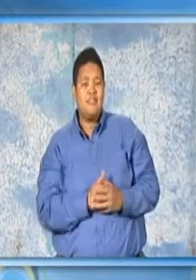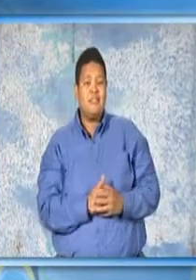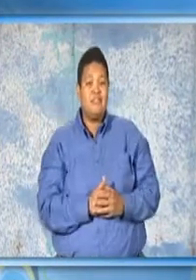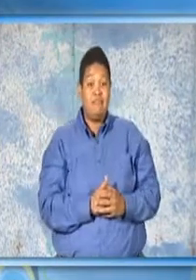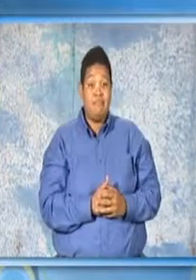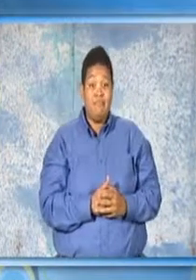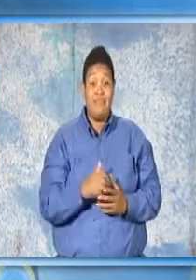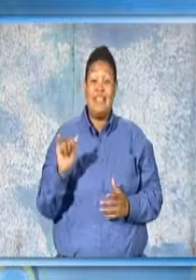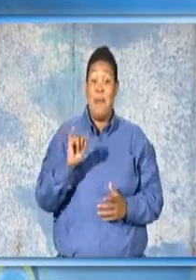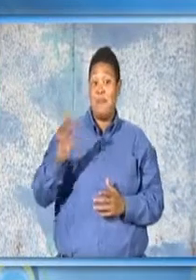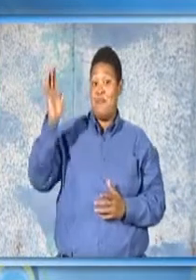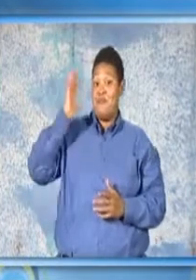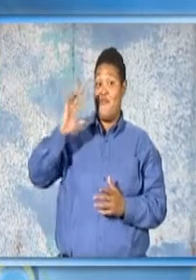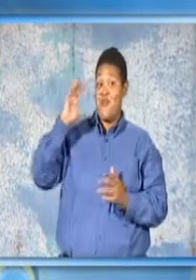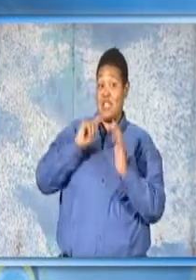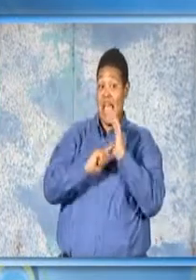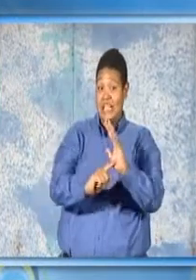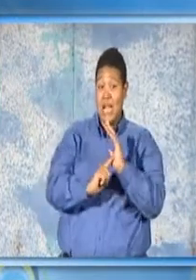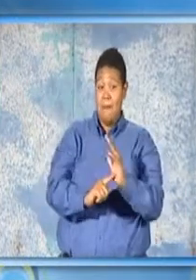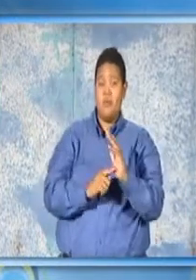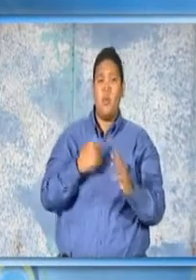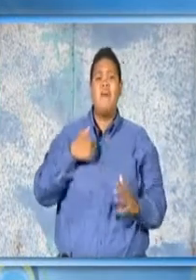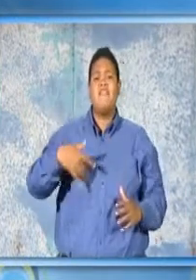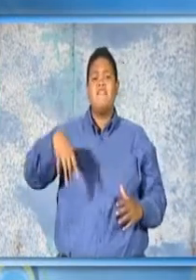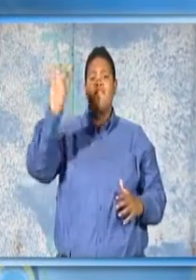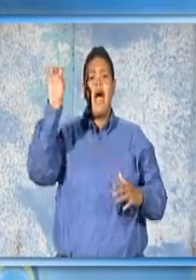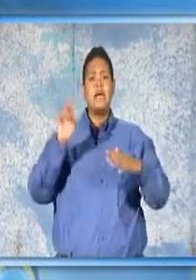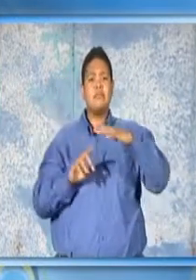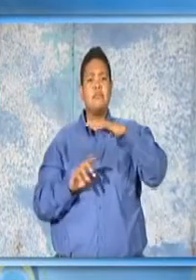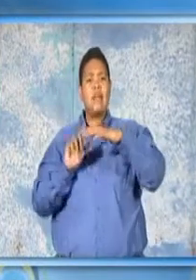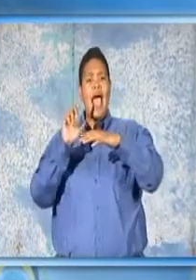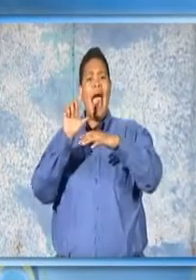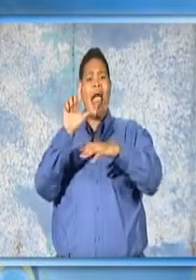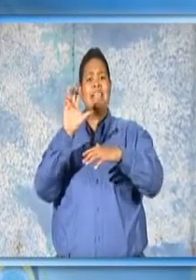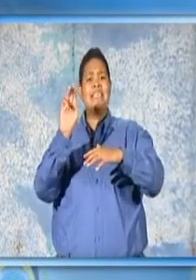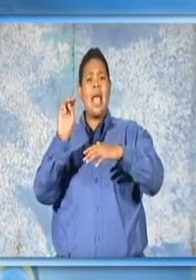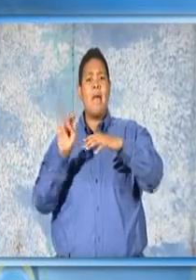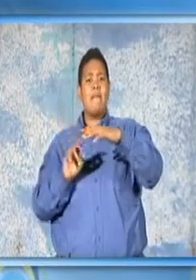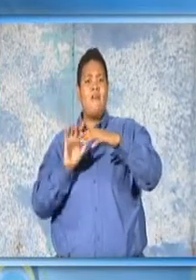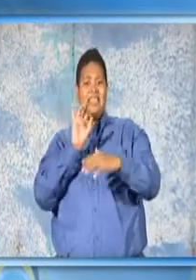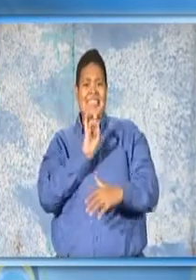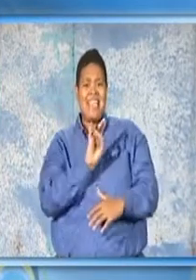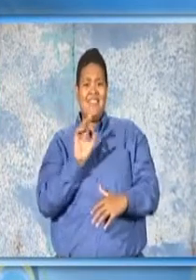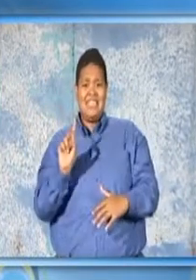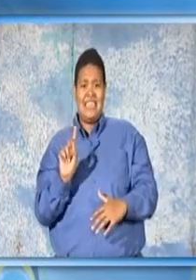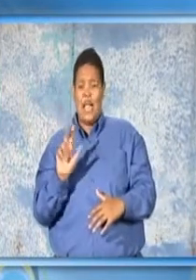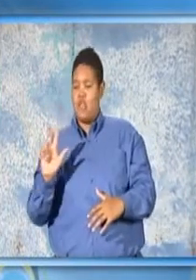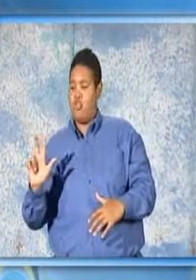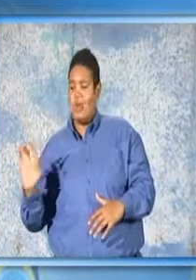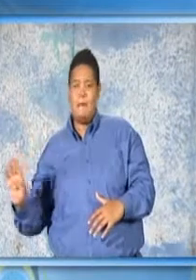As in the previous example, we start by finding the LCM of 7b and 3b.